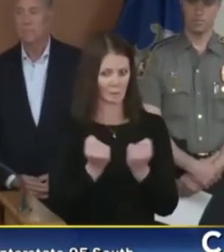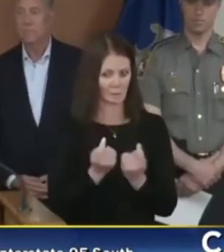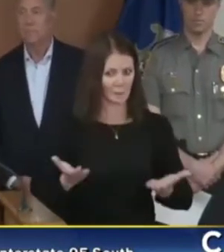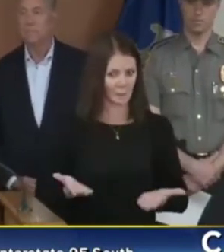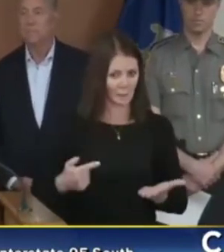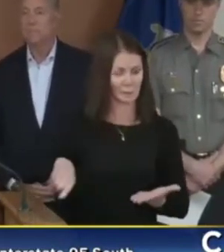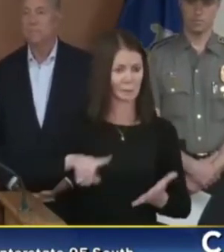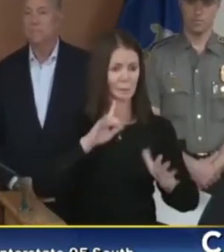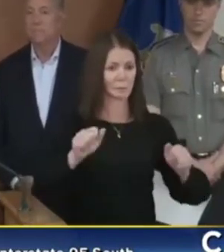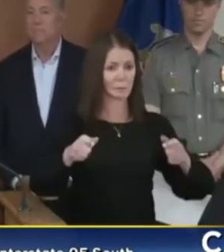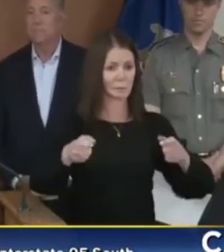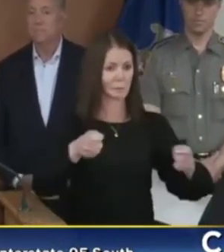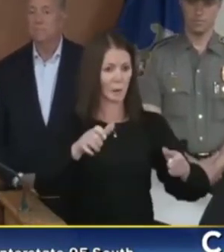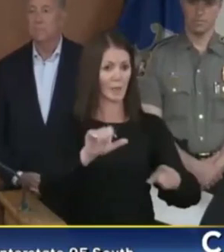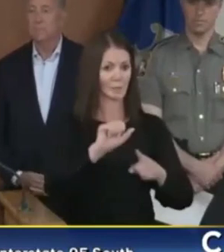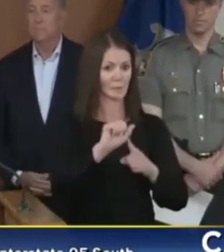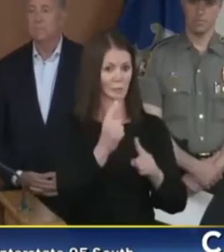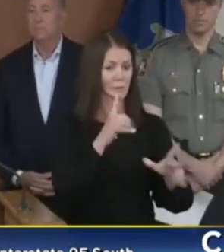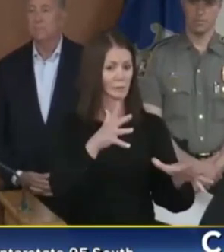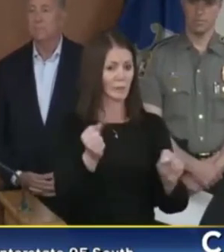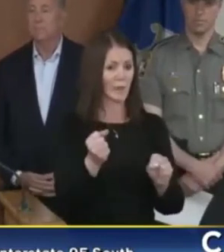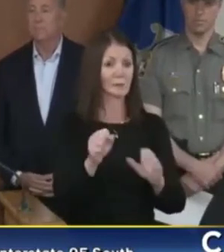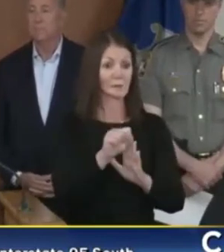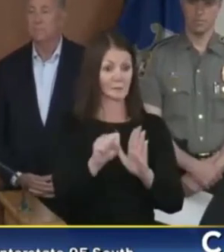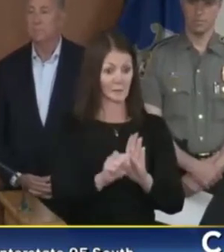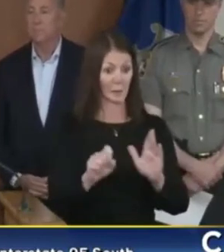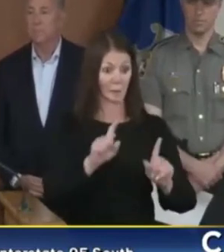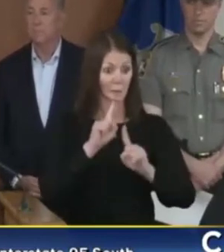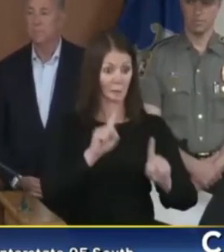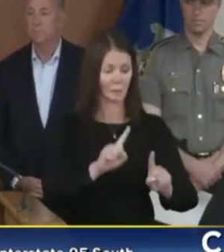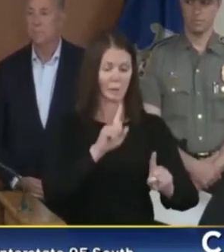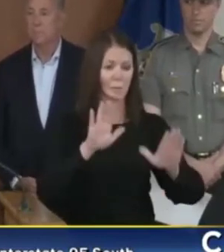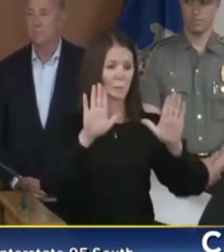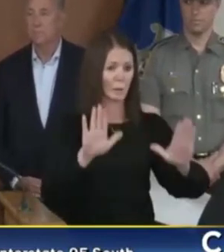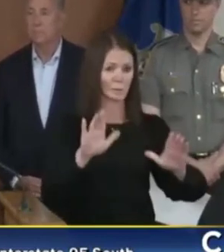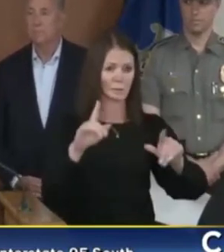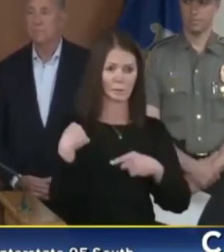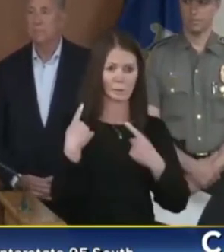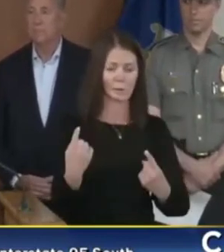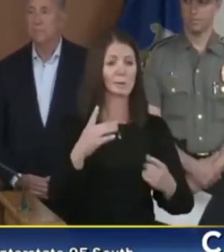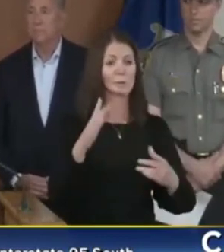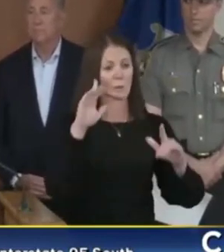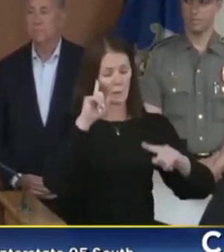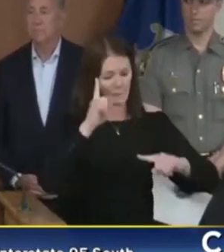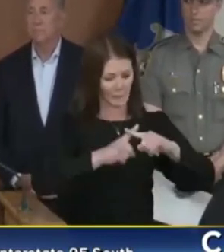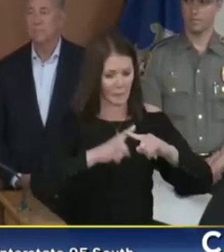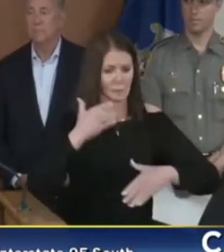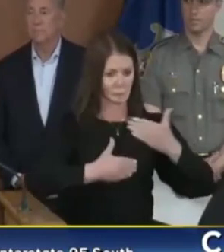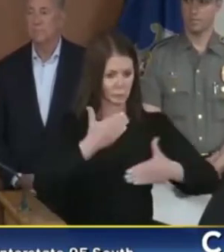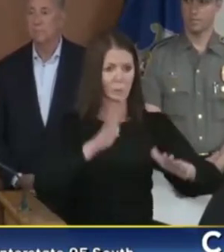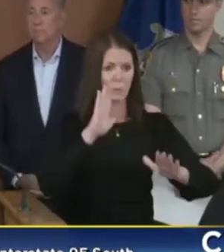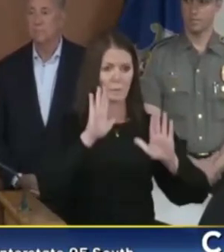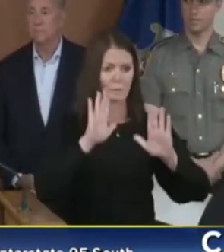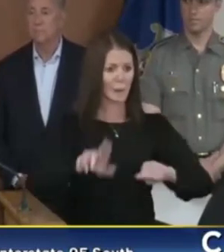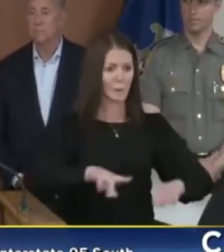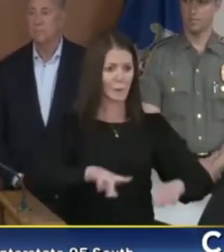the situation rather quickly. And the response from the state has been really great. So we're optimistic that we're going to get moving forward. Things will get back to